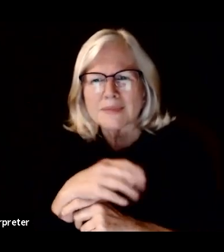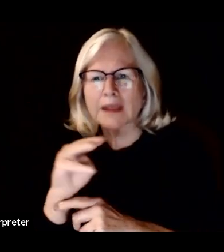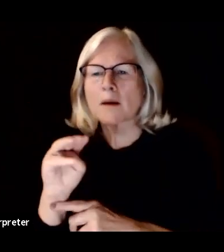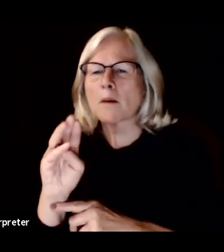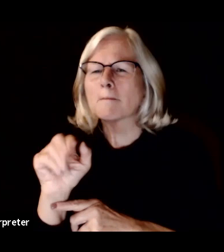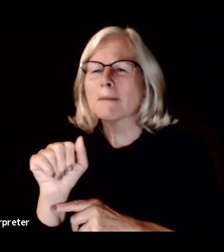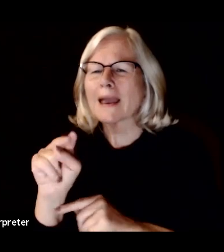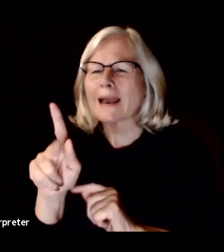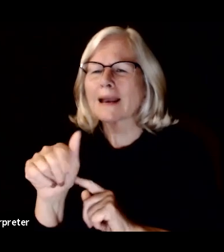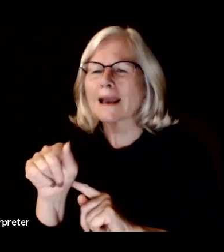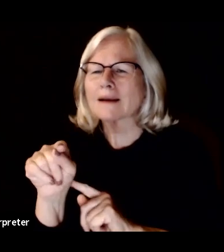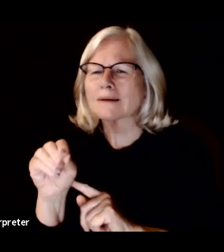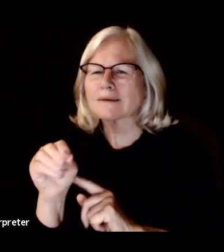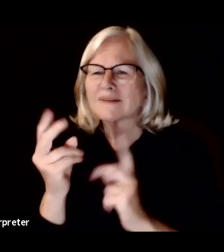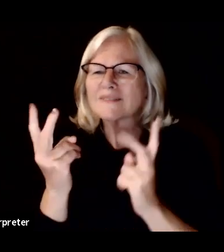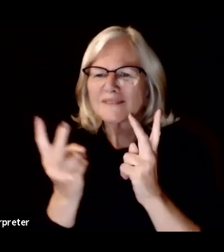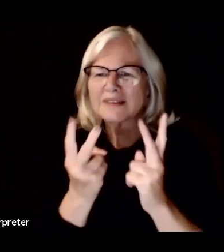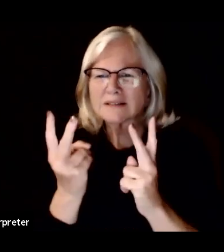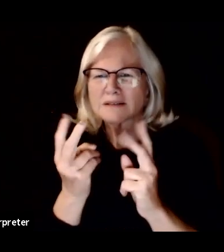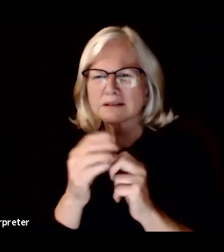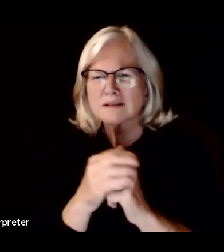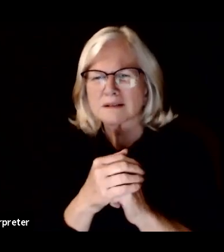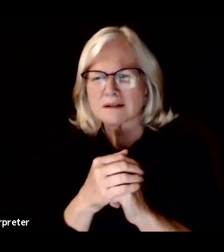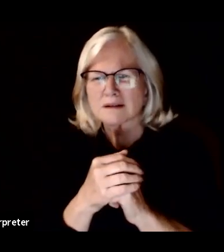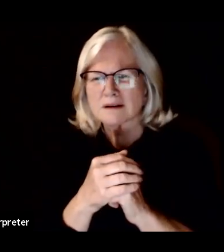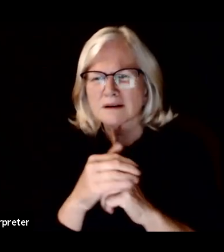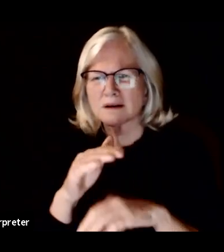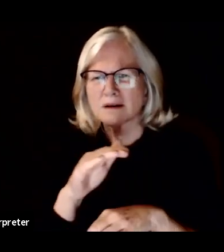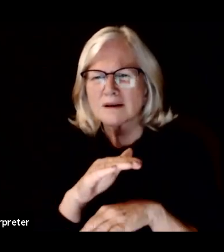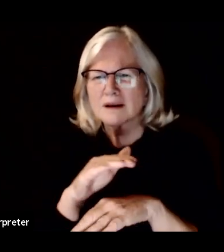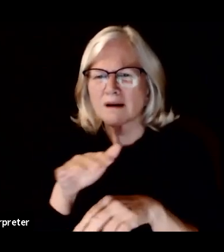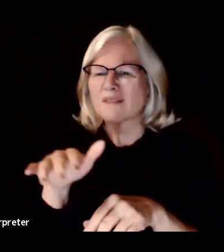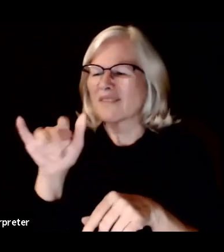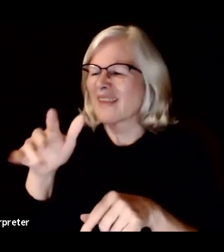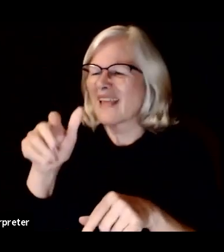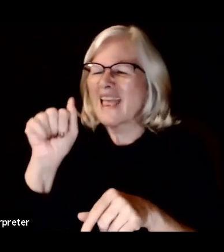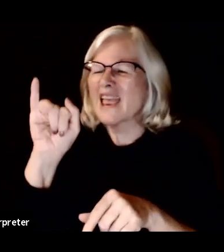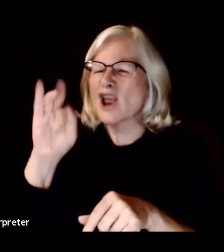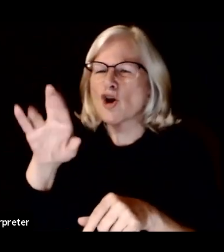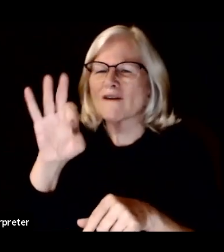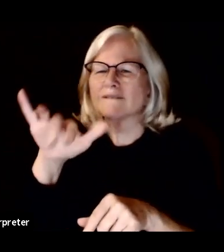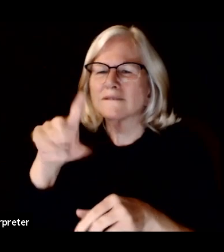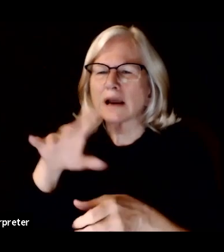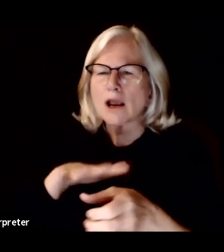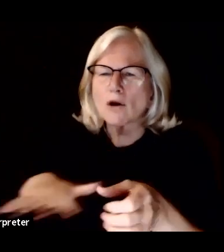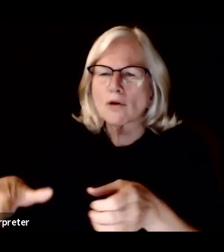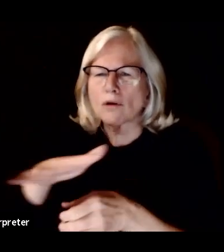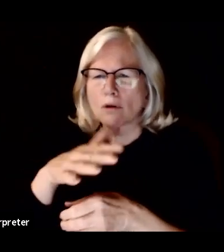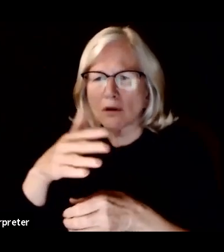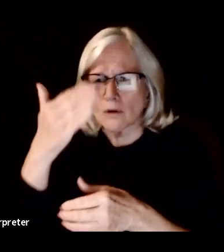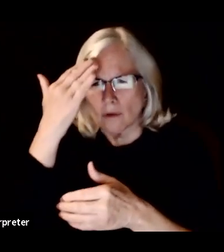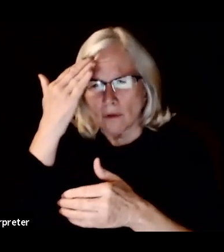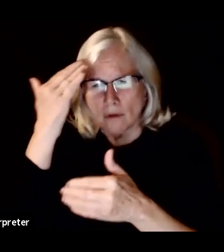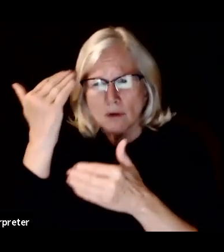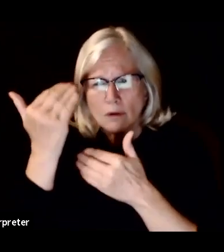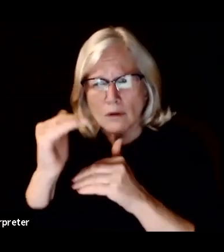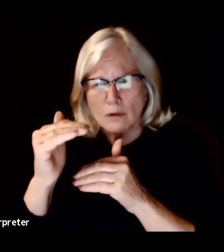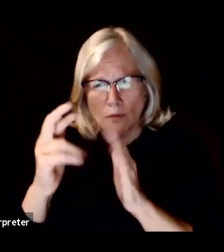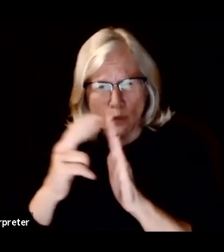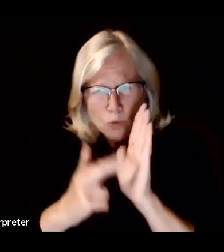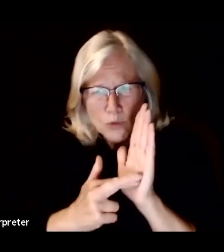Was it within the limits in your recollection? You know, that's a good question. I don't know that. I don't know